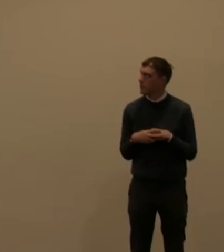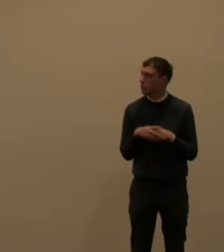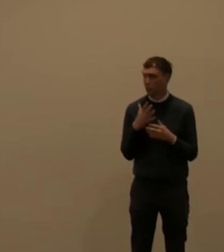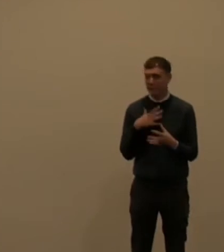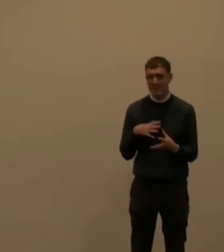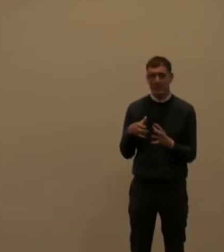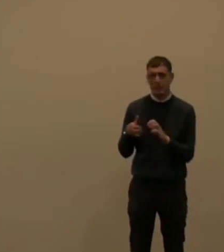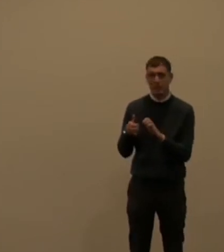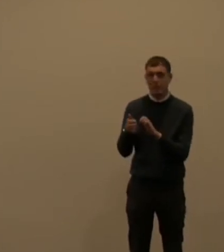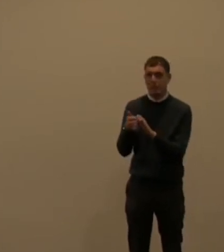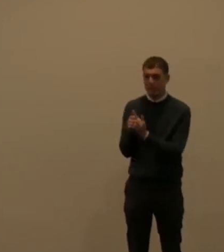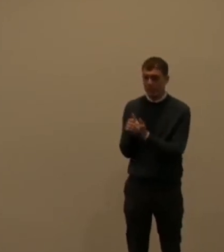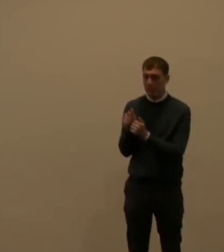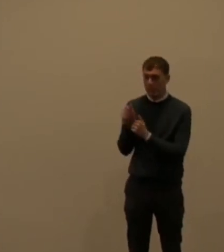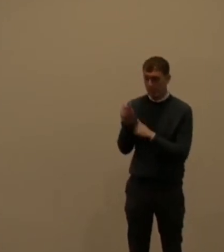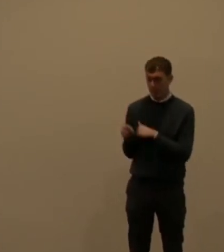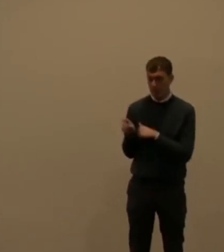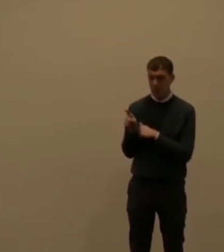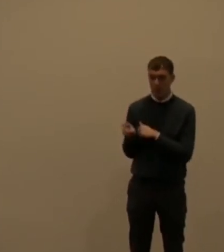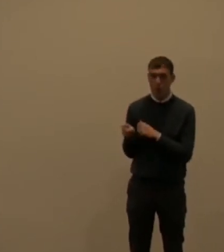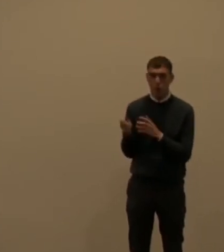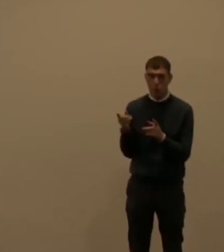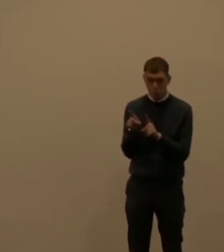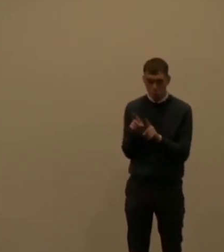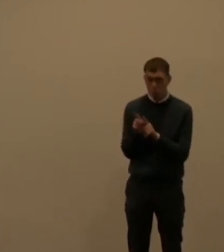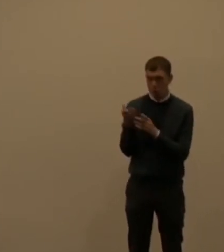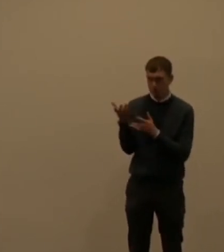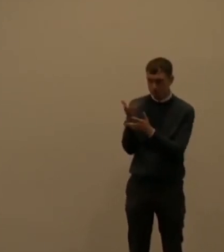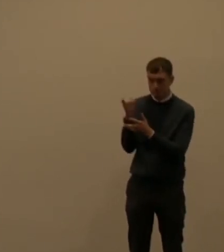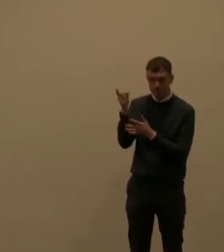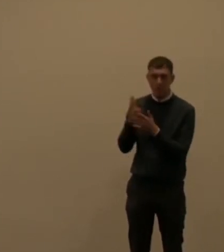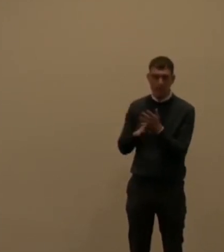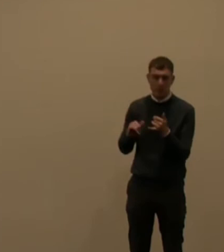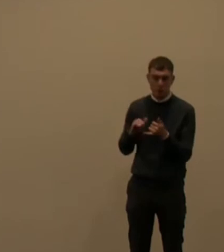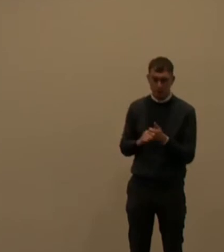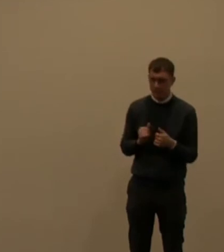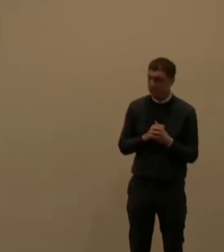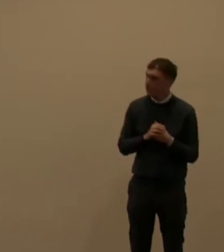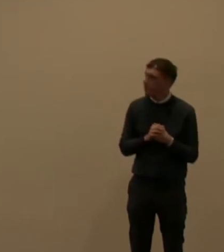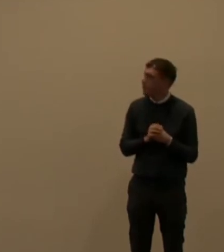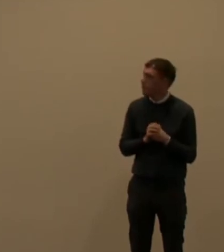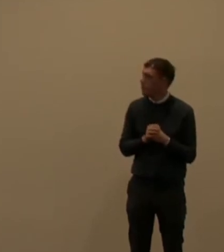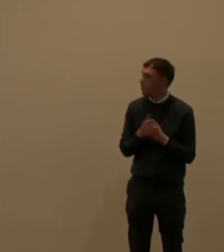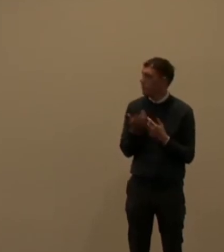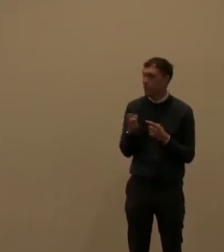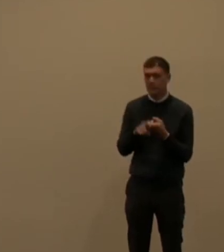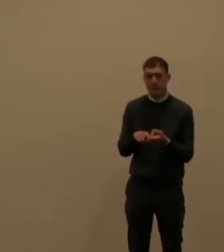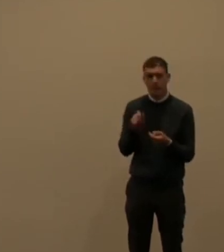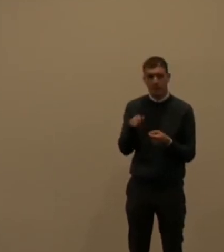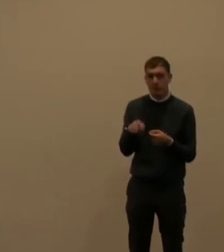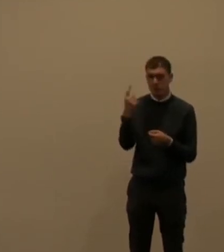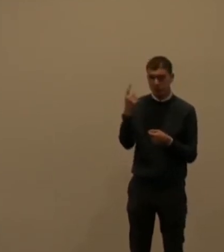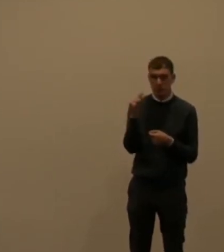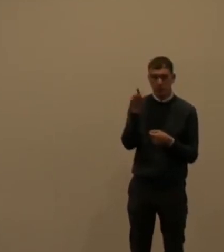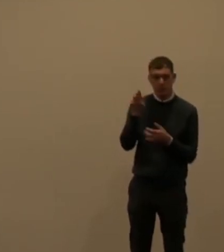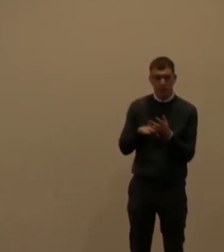that you know that the partner is also talking to Microsoft. Depending on the partner and depending on the person you get from Microsoft, that